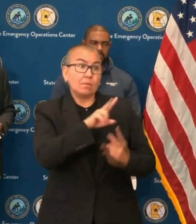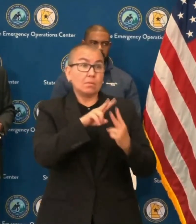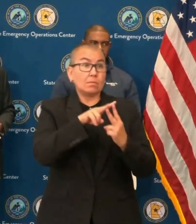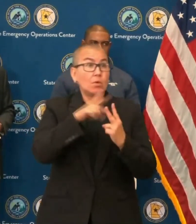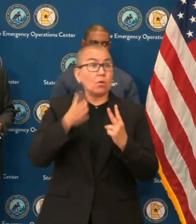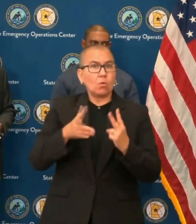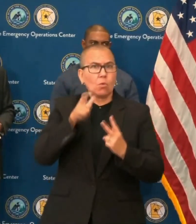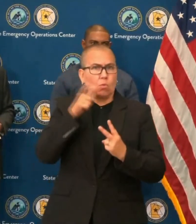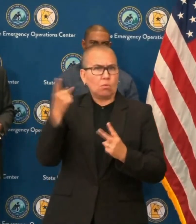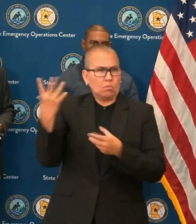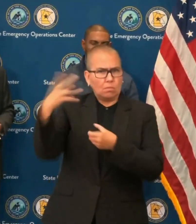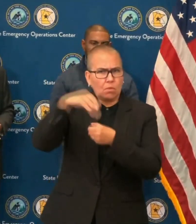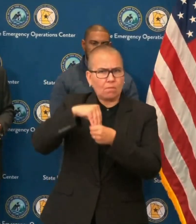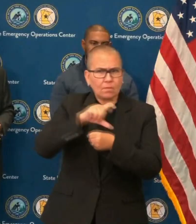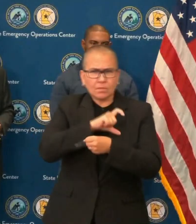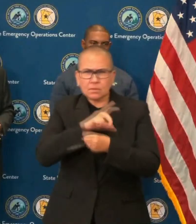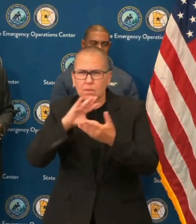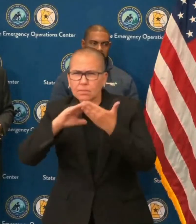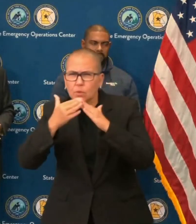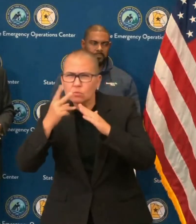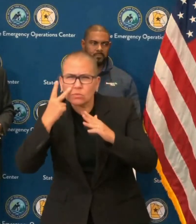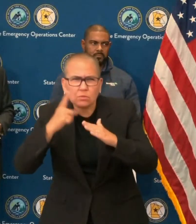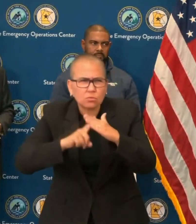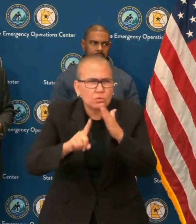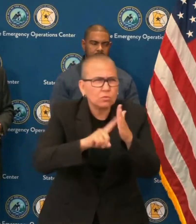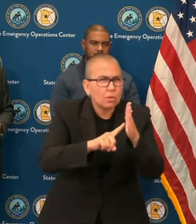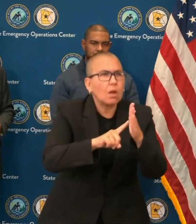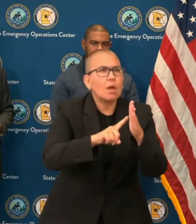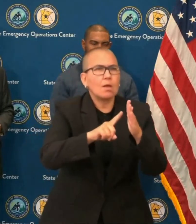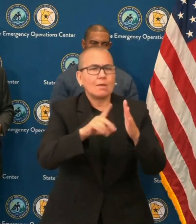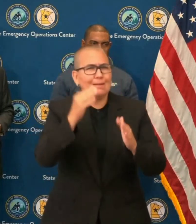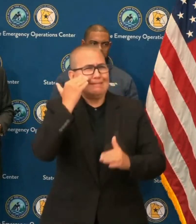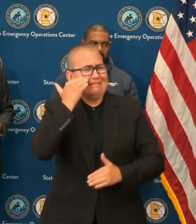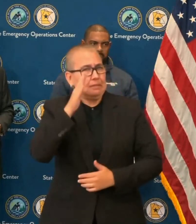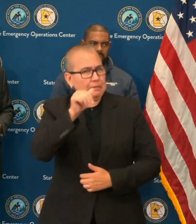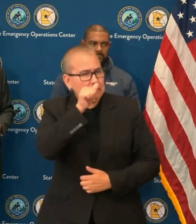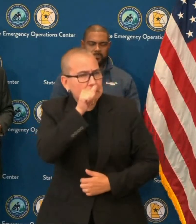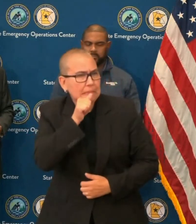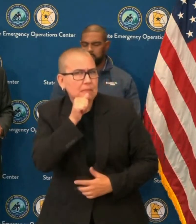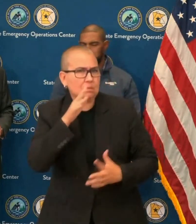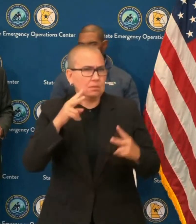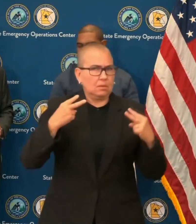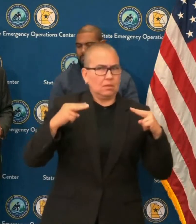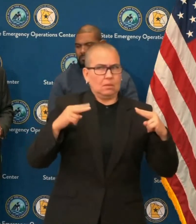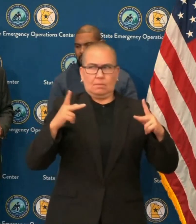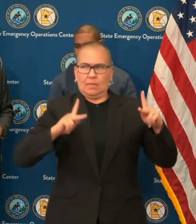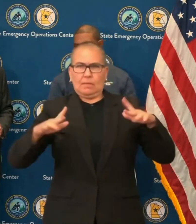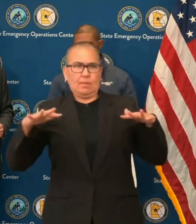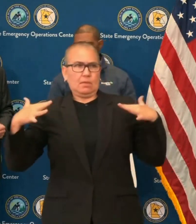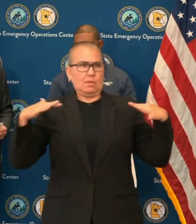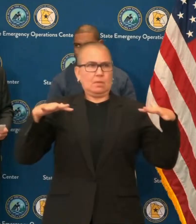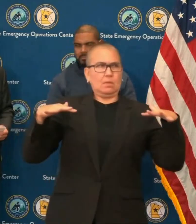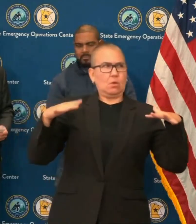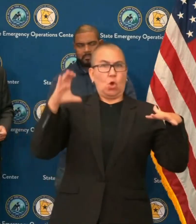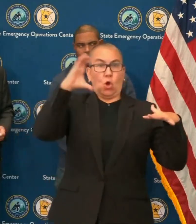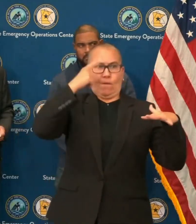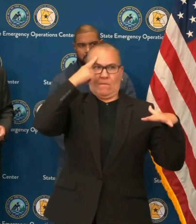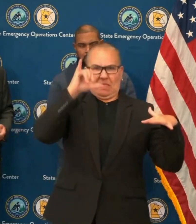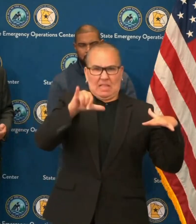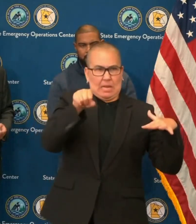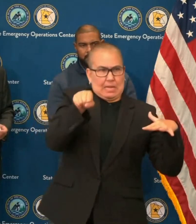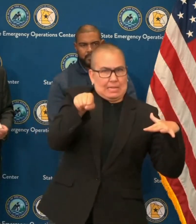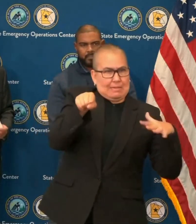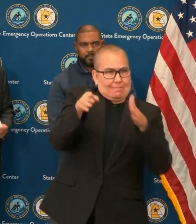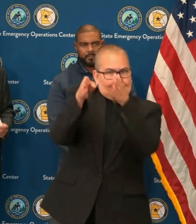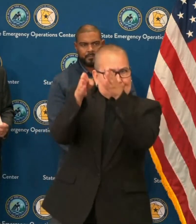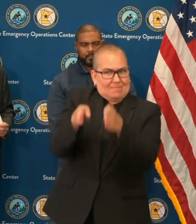community, the understanding and patience of the public as we work to find this individual and bring